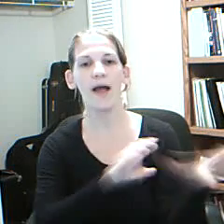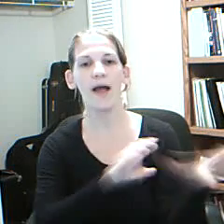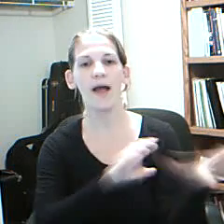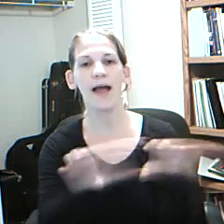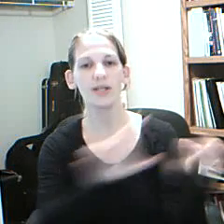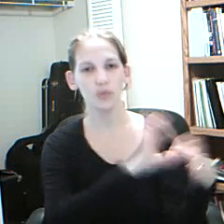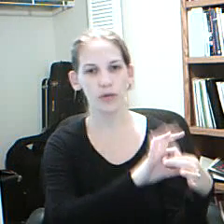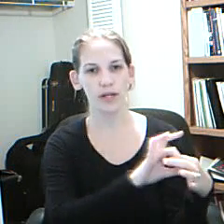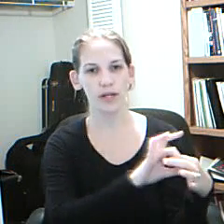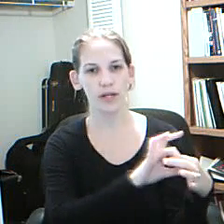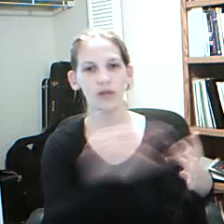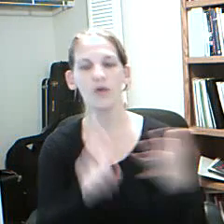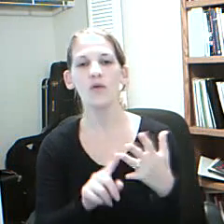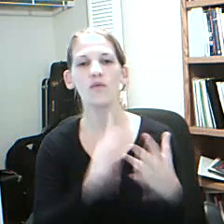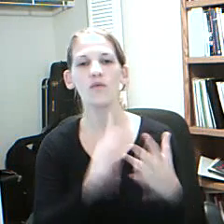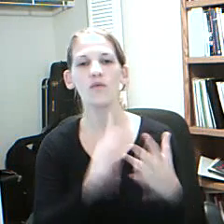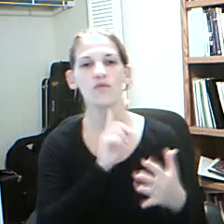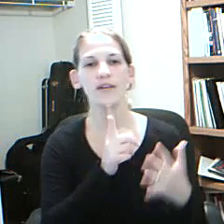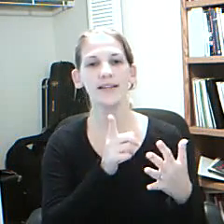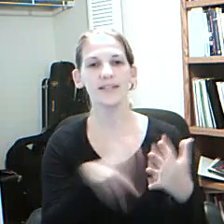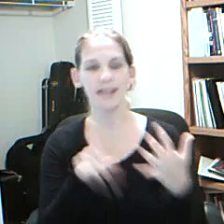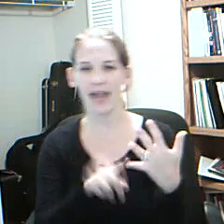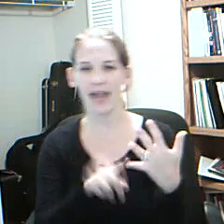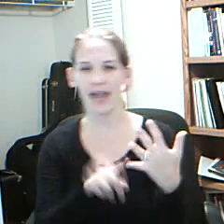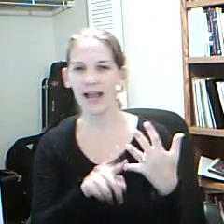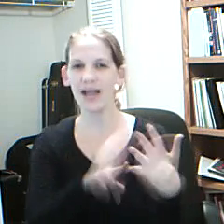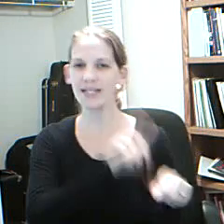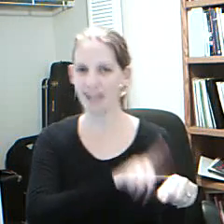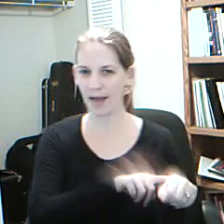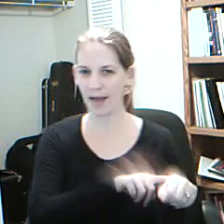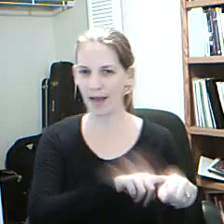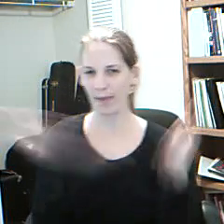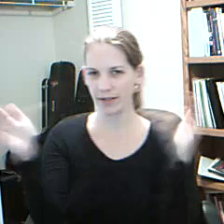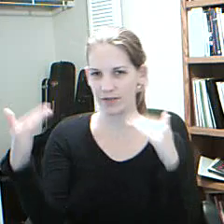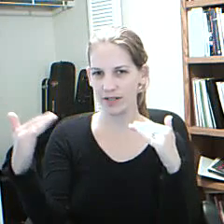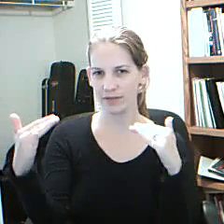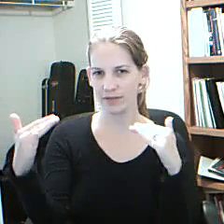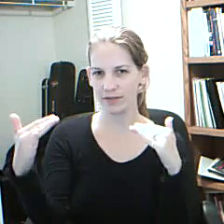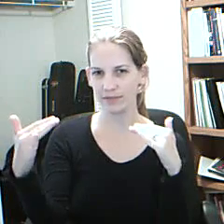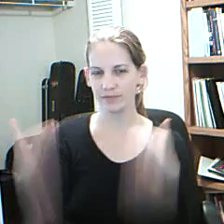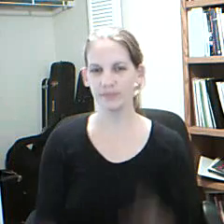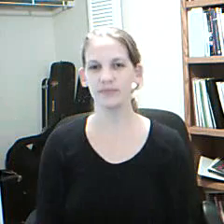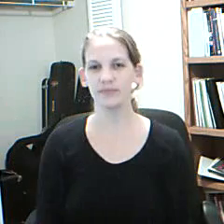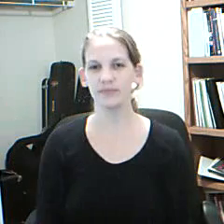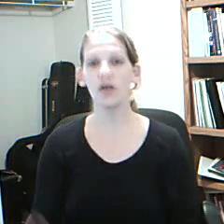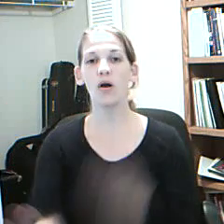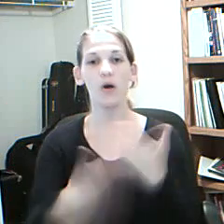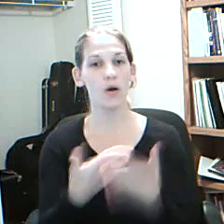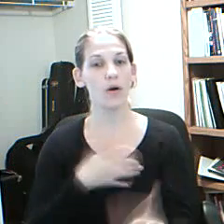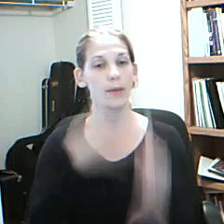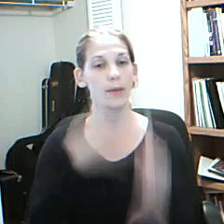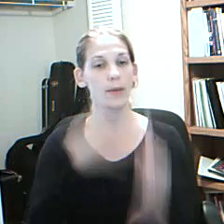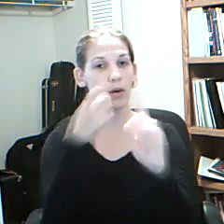realistic, and time-activated. And I made sure that all my goals fit that category, because you know what? If we